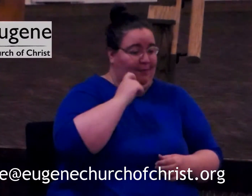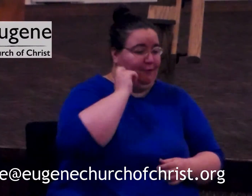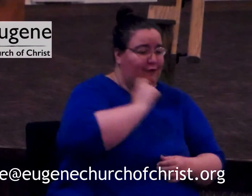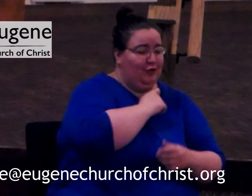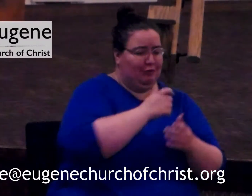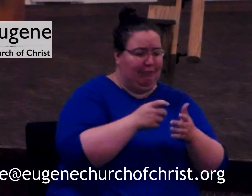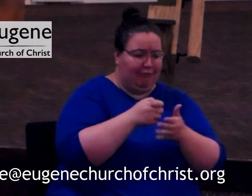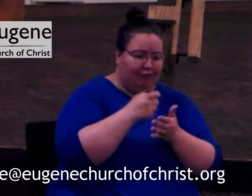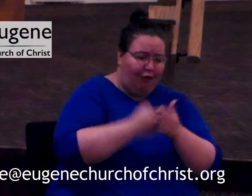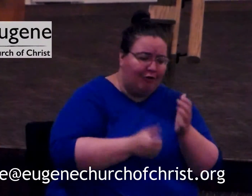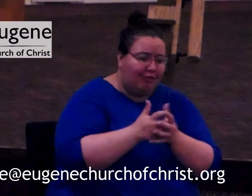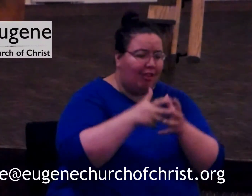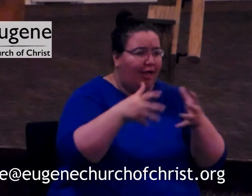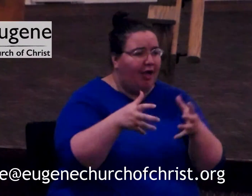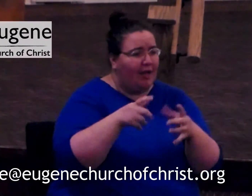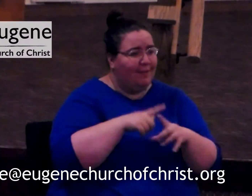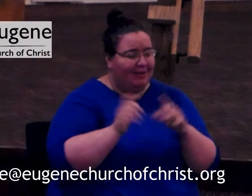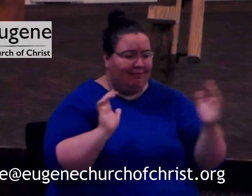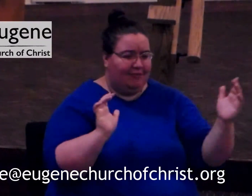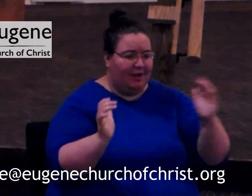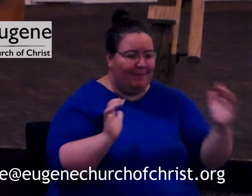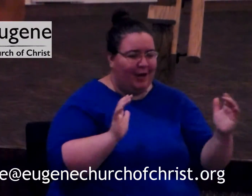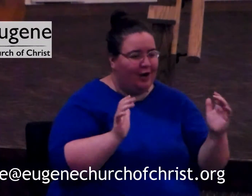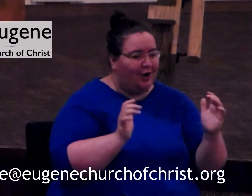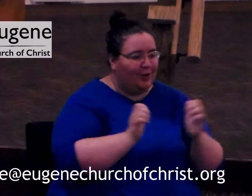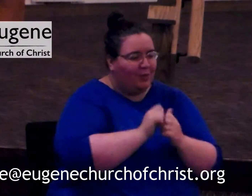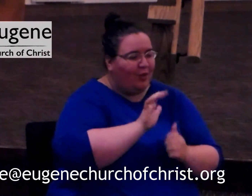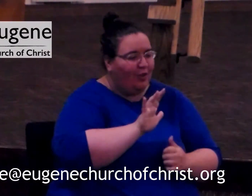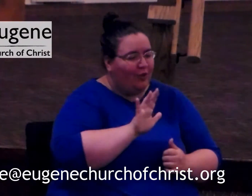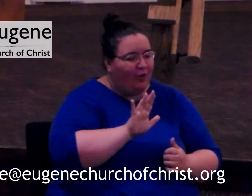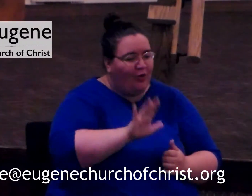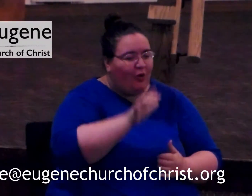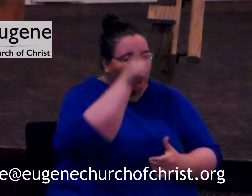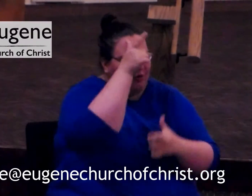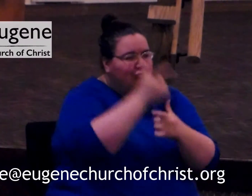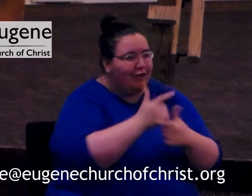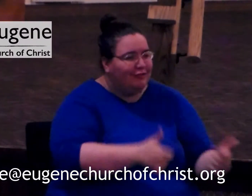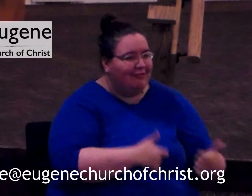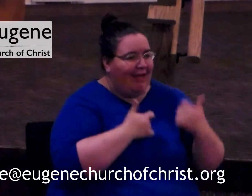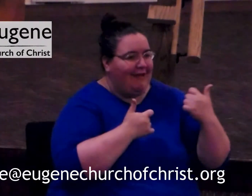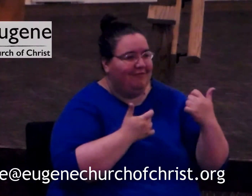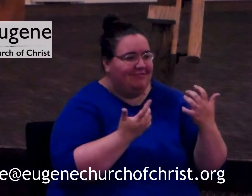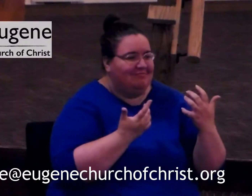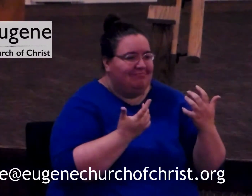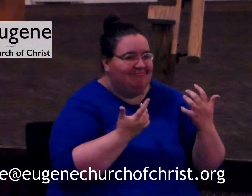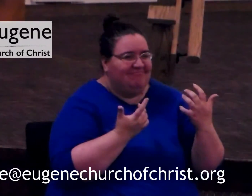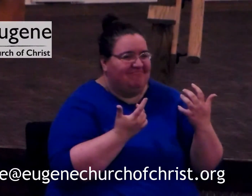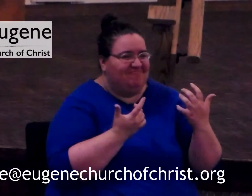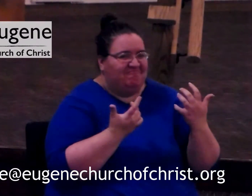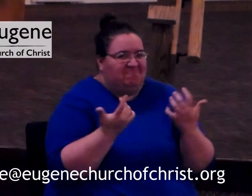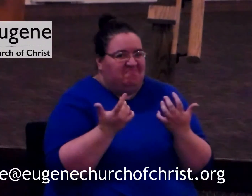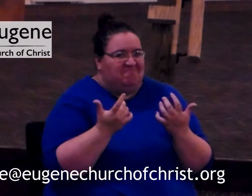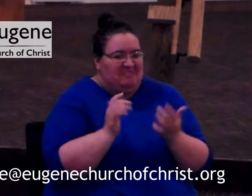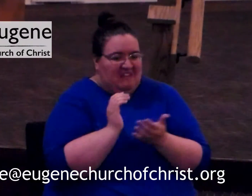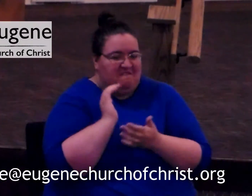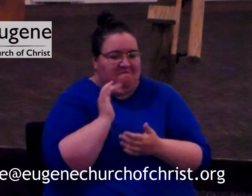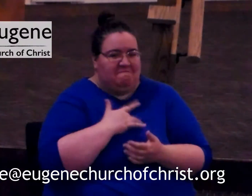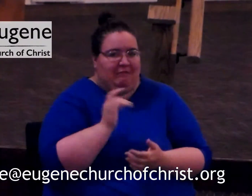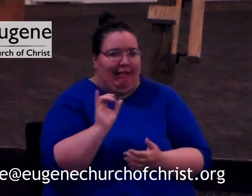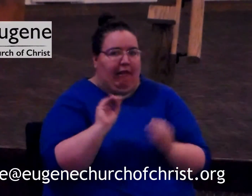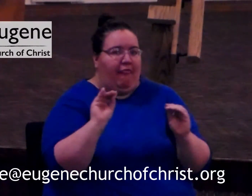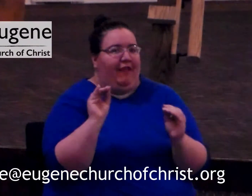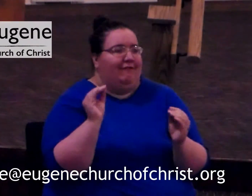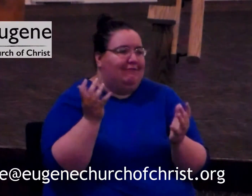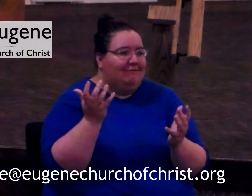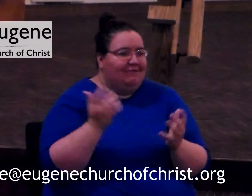Year's wages would be pretty worthwhile, wouldn't it? And so in this moment, she is going to give honor. Meanwhile, in verse